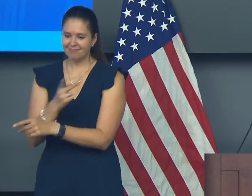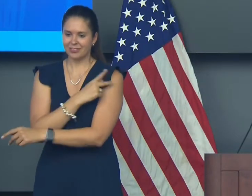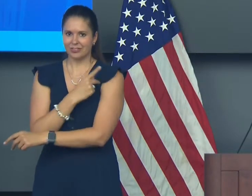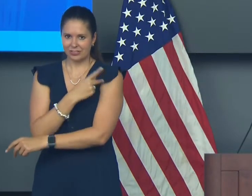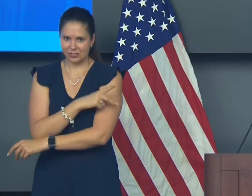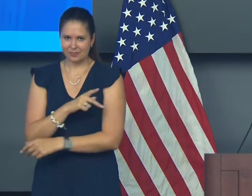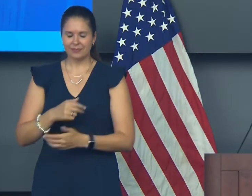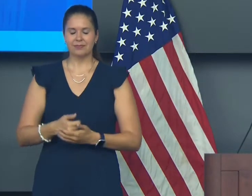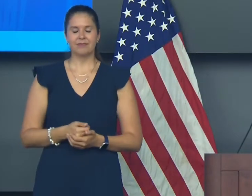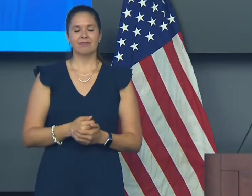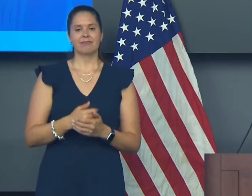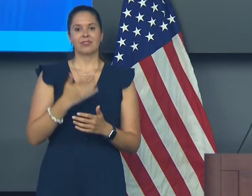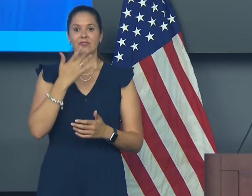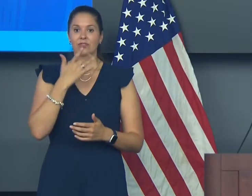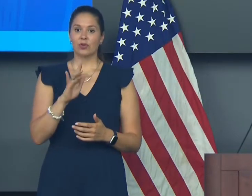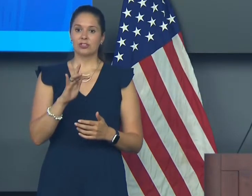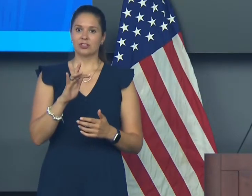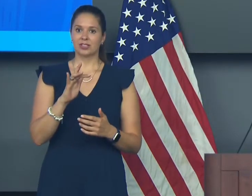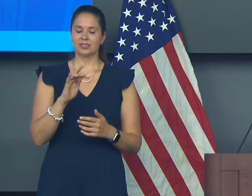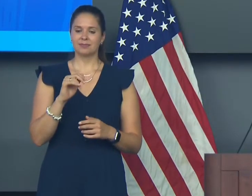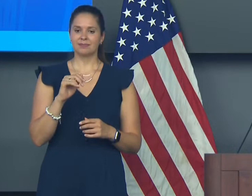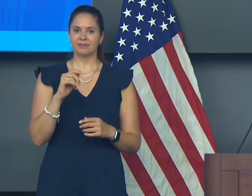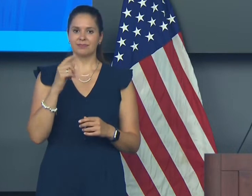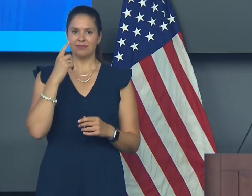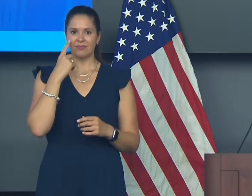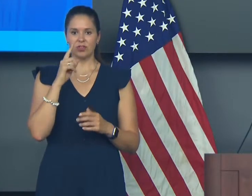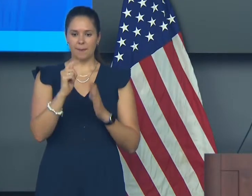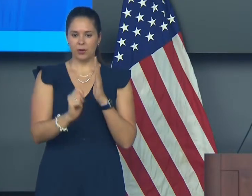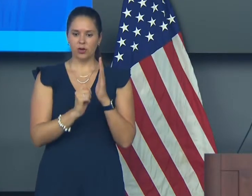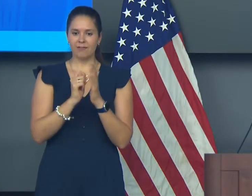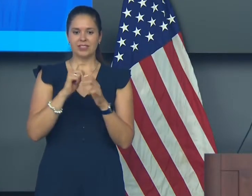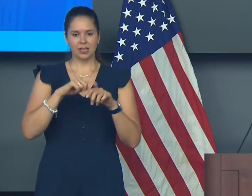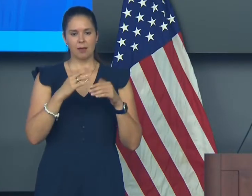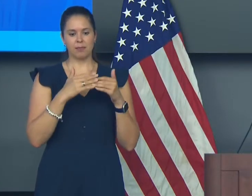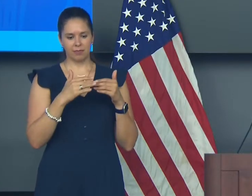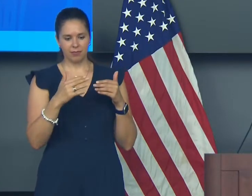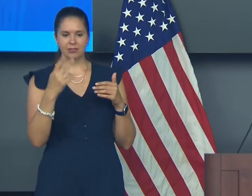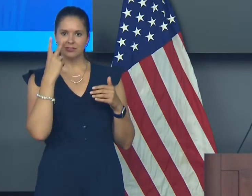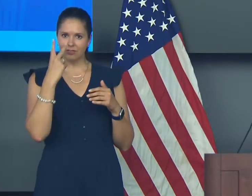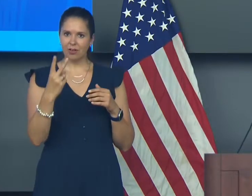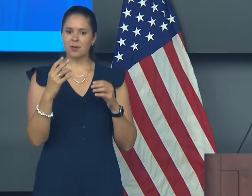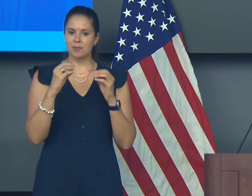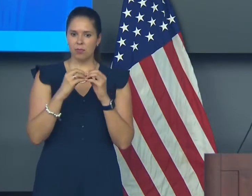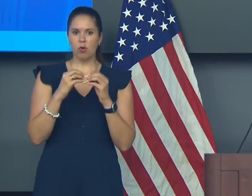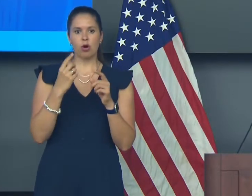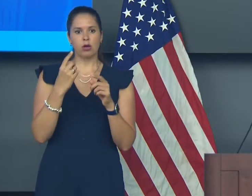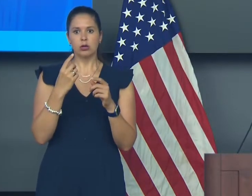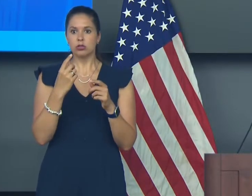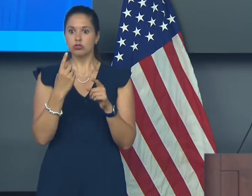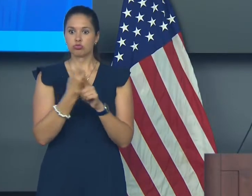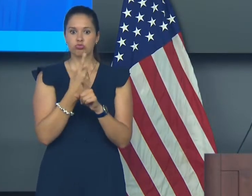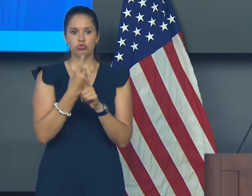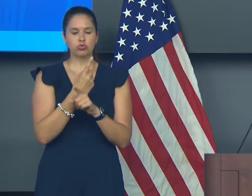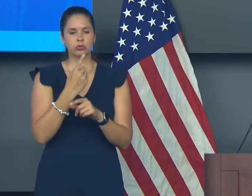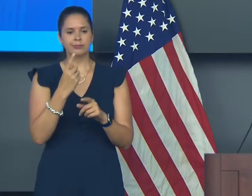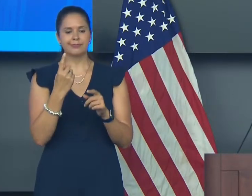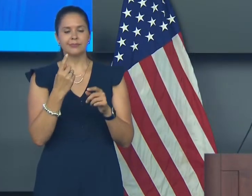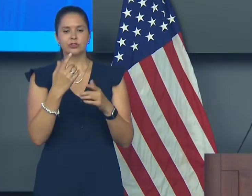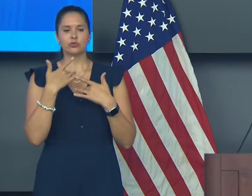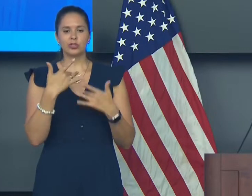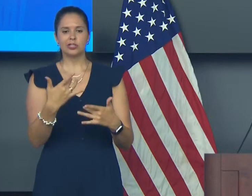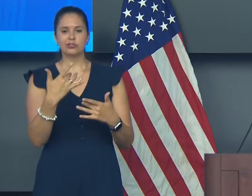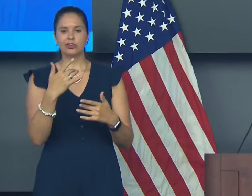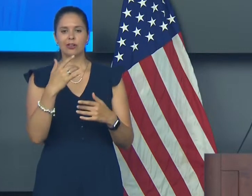patients. Fortunately, for a period of time, we were able to see some of those more traditional illnesses that we were used to seeing, treating